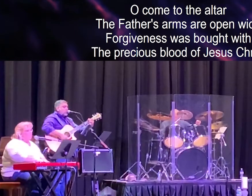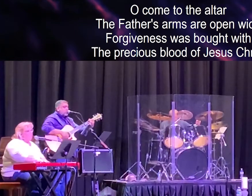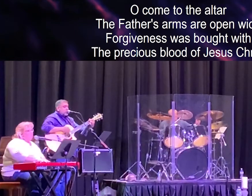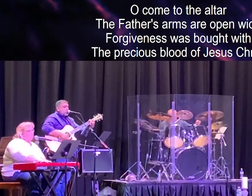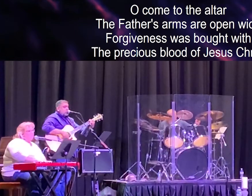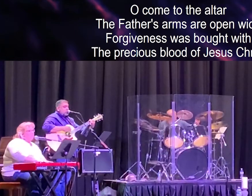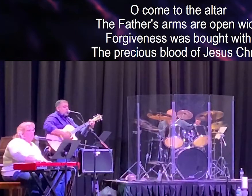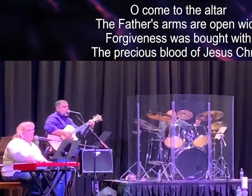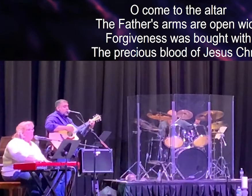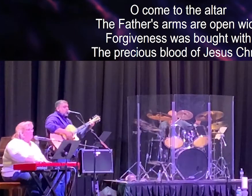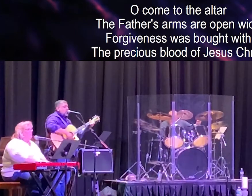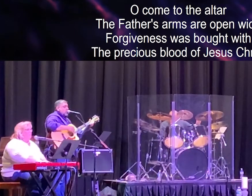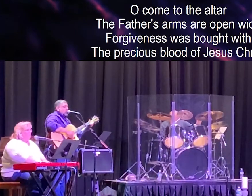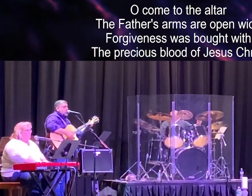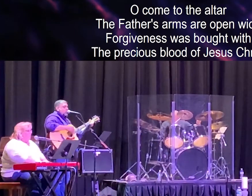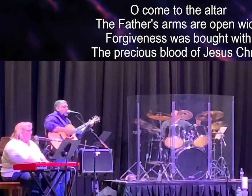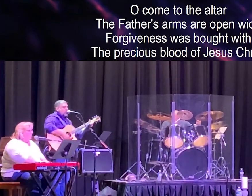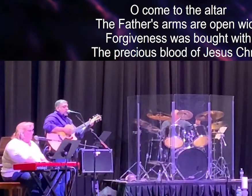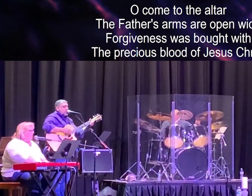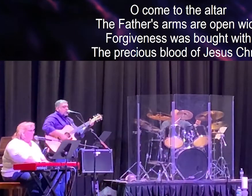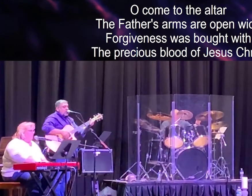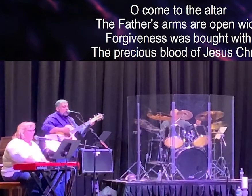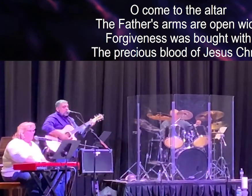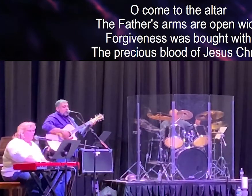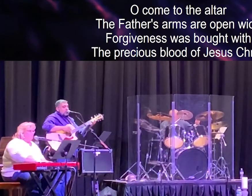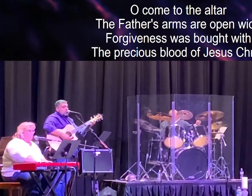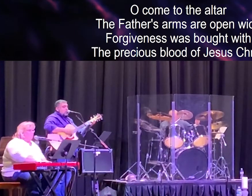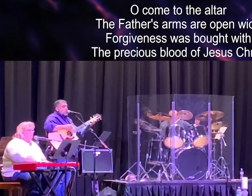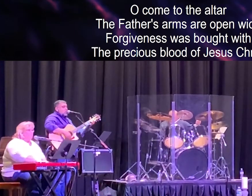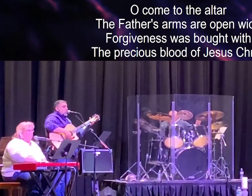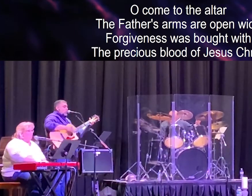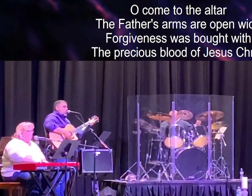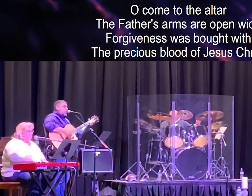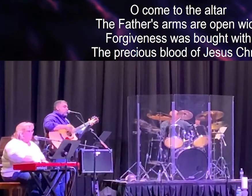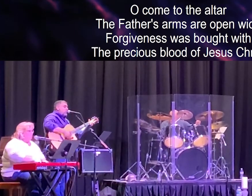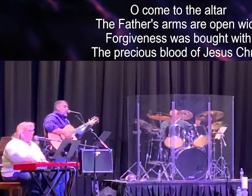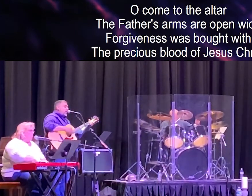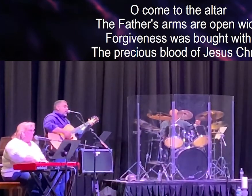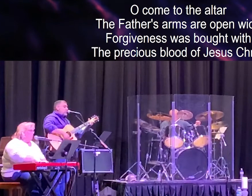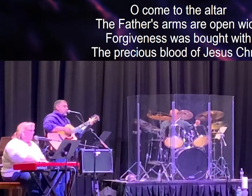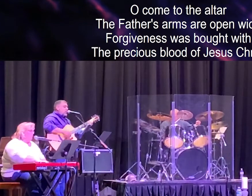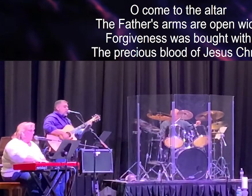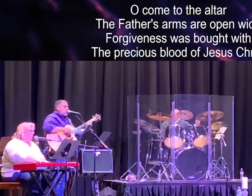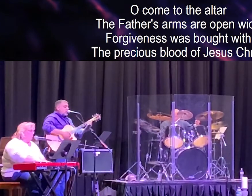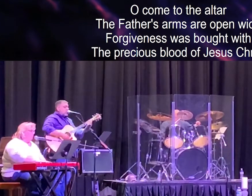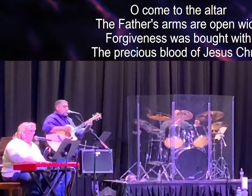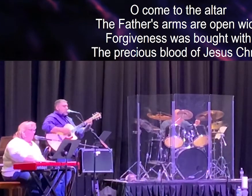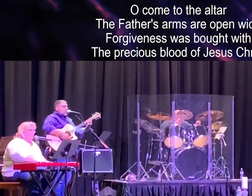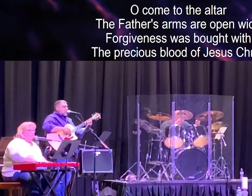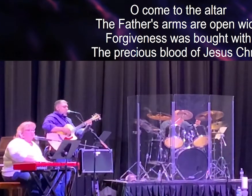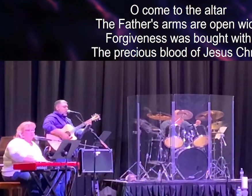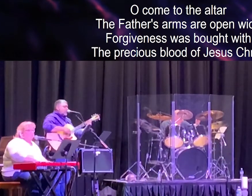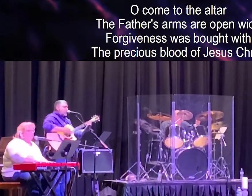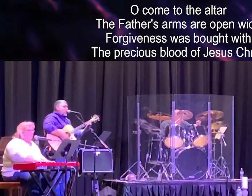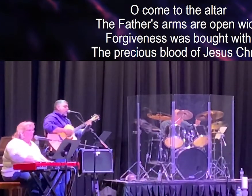are open wide. Forgiveness was bought with